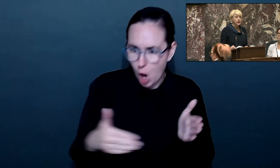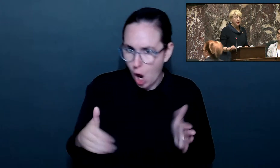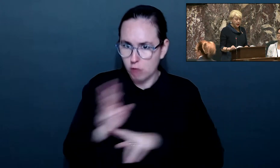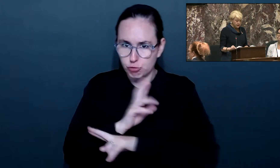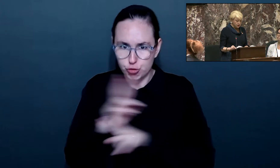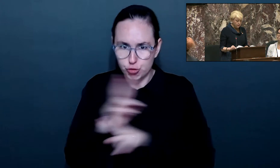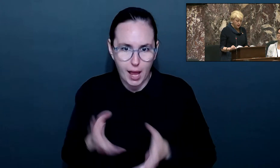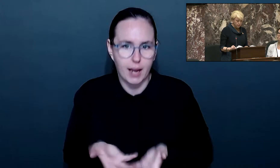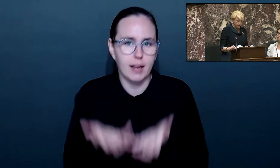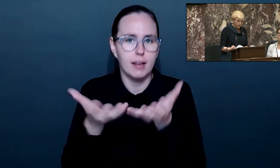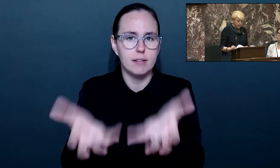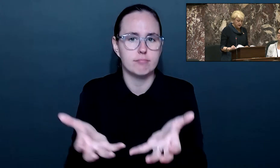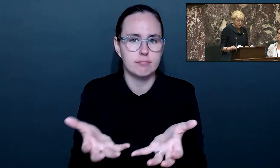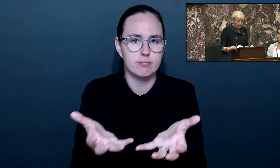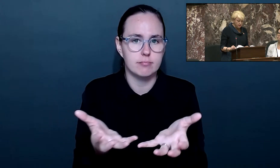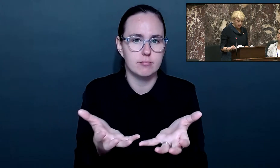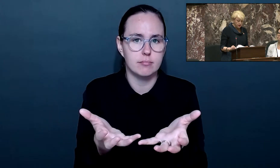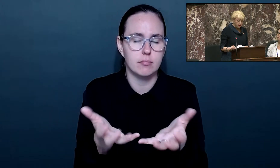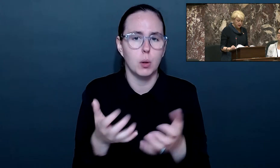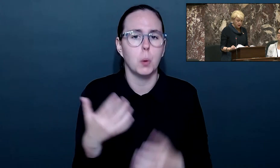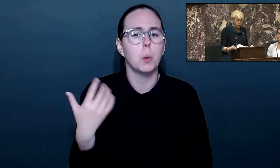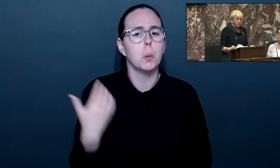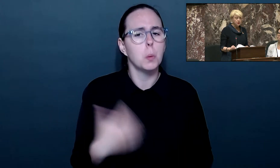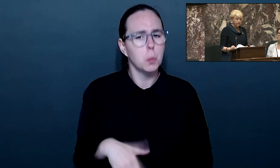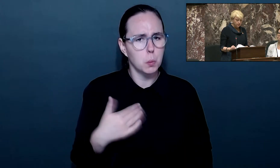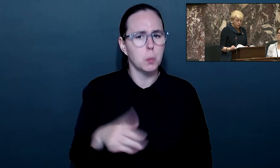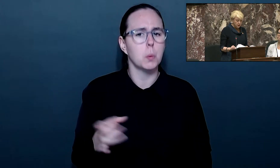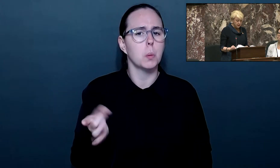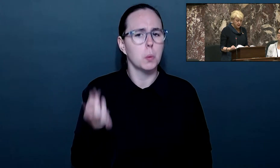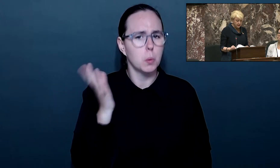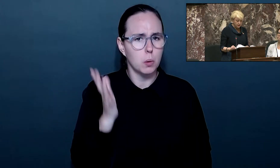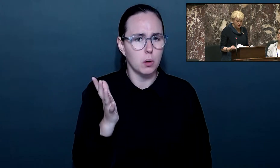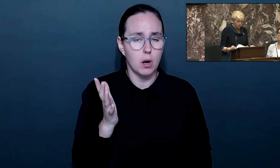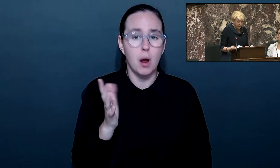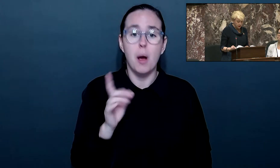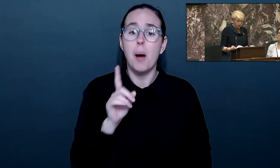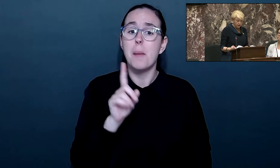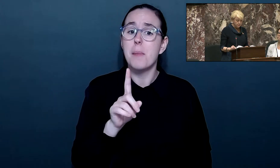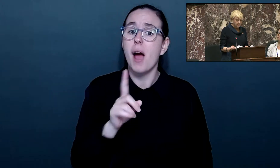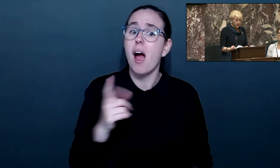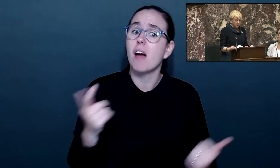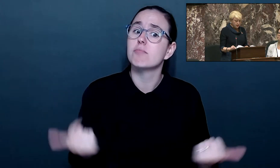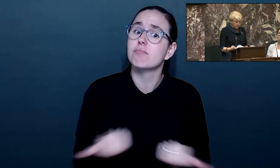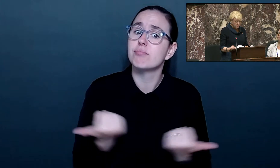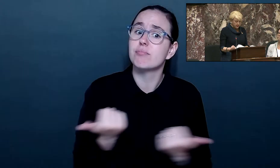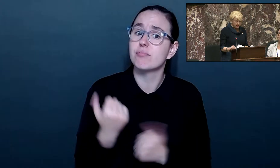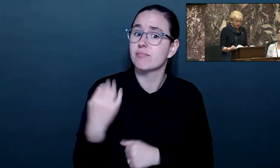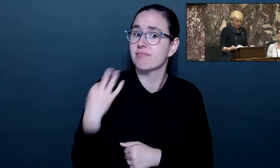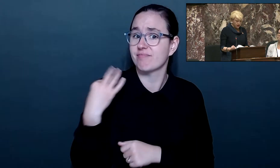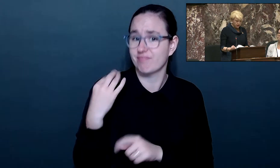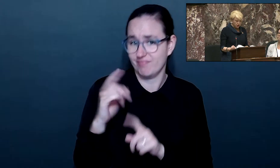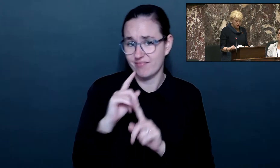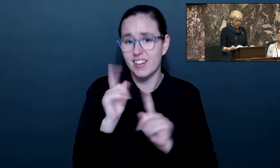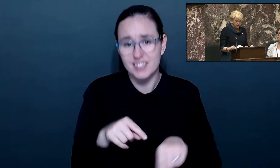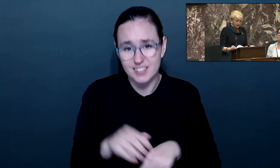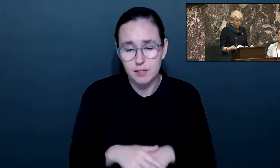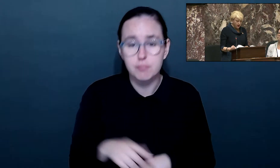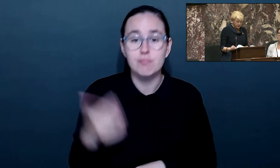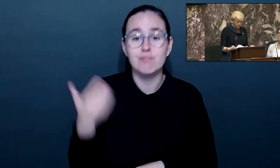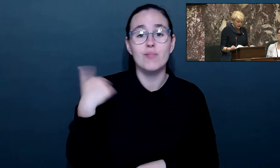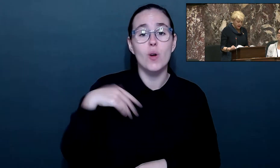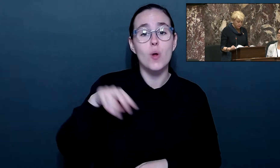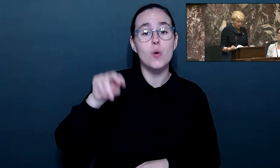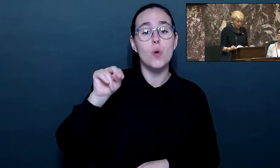response. Last November, the City of Burnaby adopted a food system strategy. Implementing the strategy is